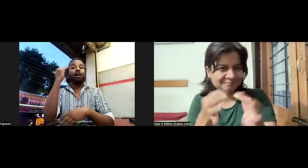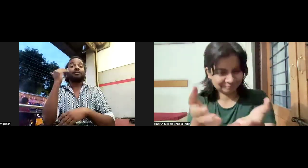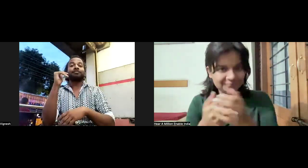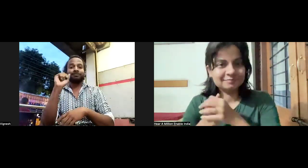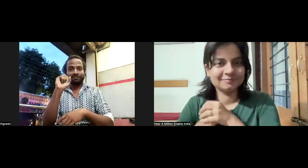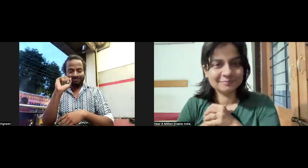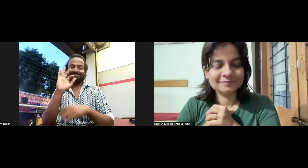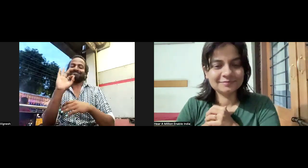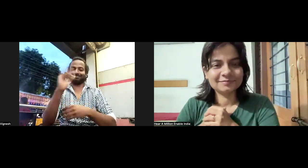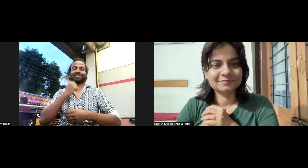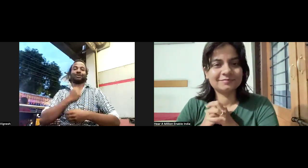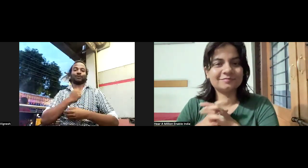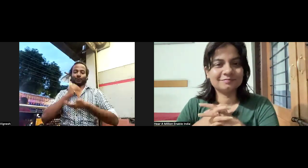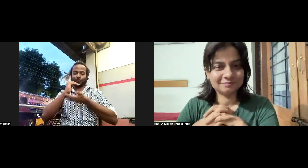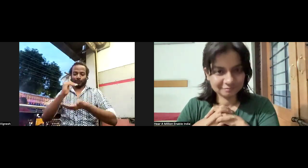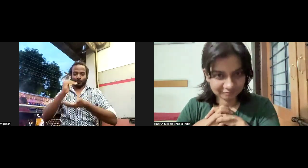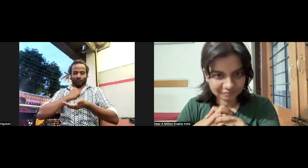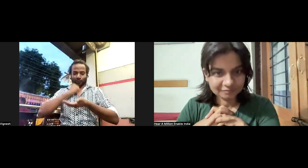as gay and then